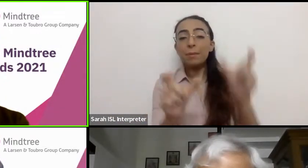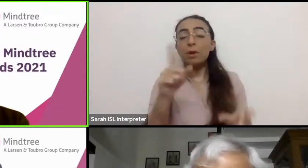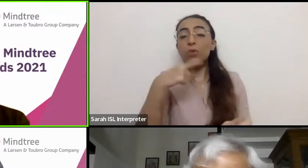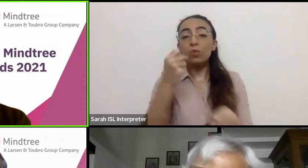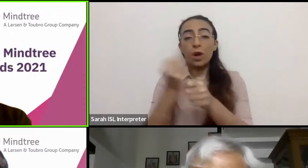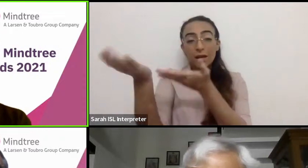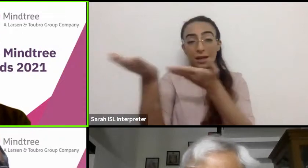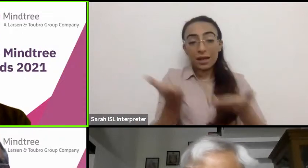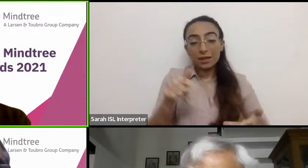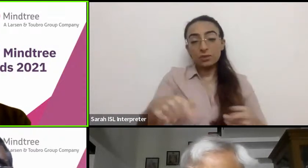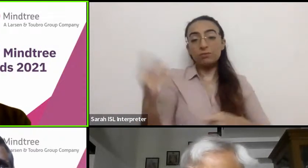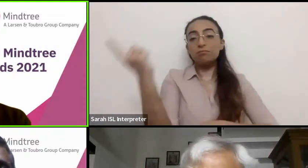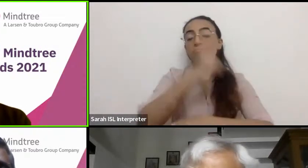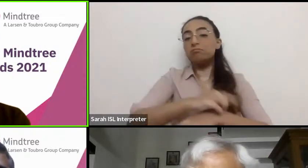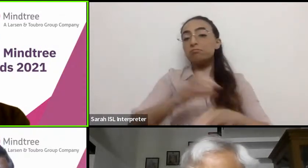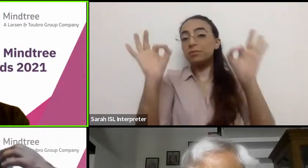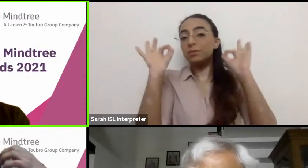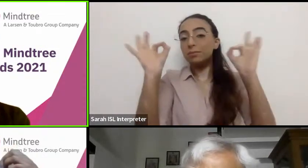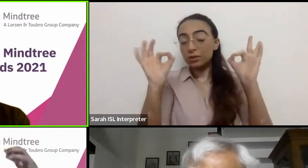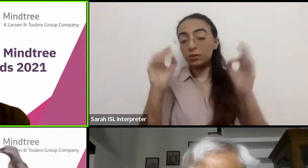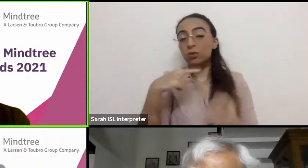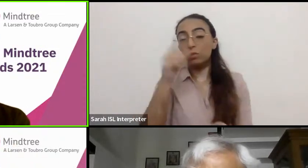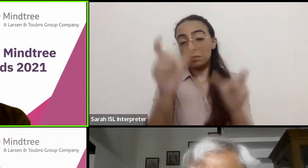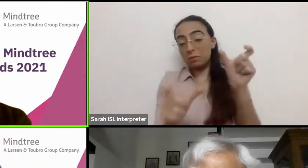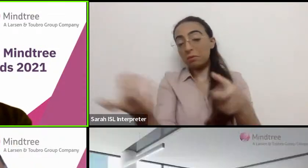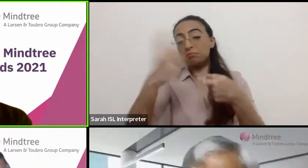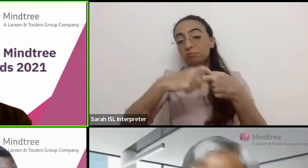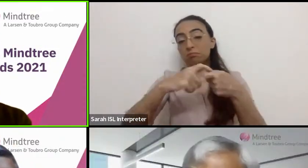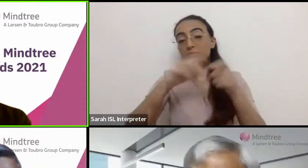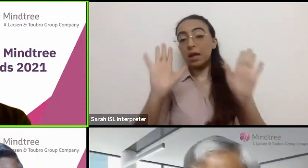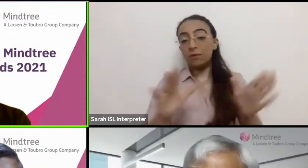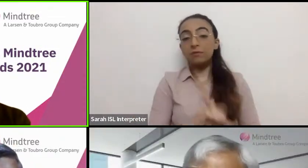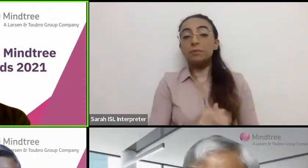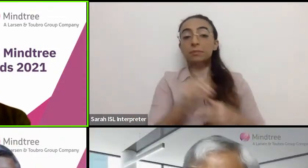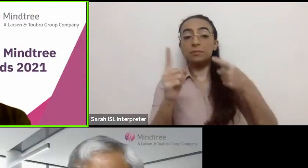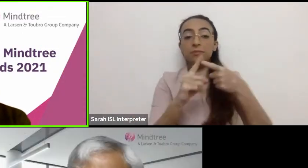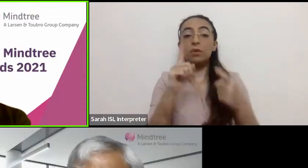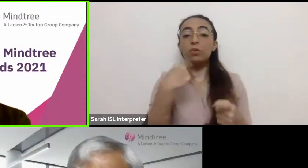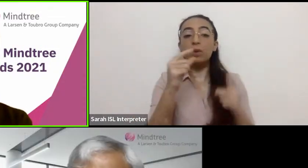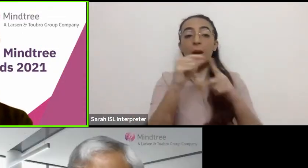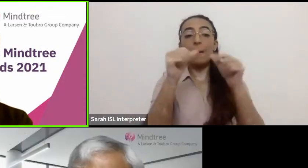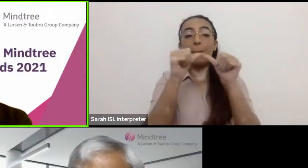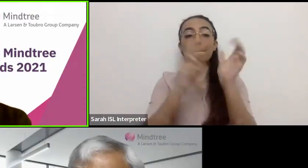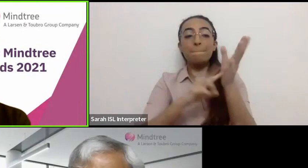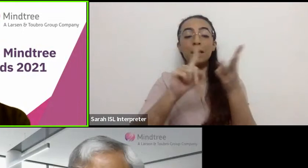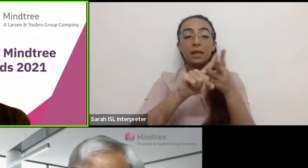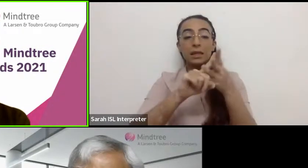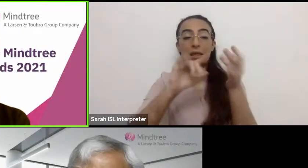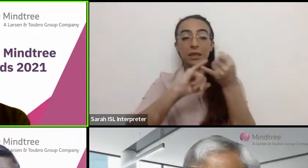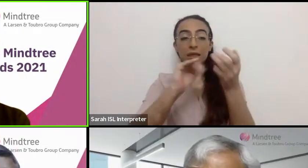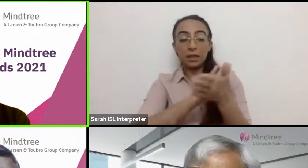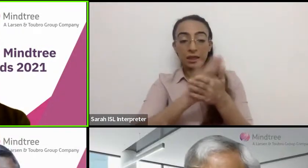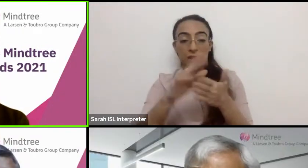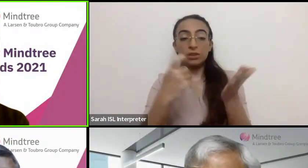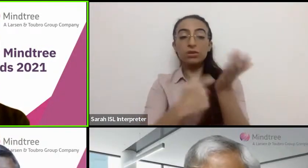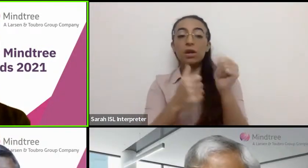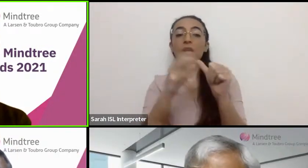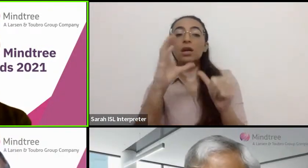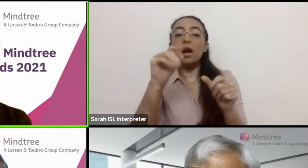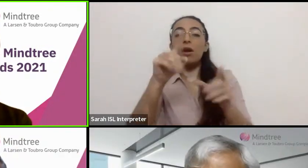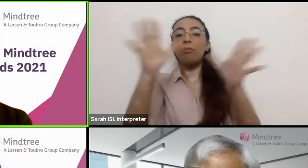guests and dignitaries. We have with us Mr. Panish Rao, Head Sustainability-MIndtree, who's a